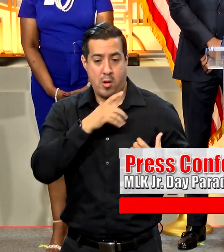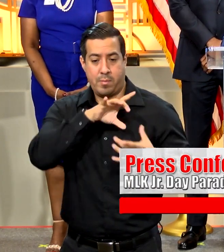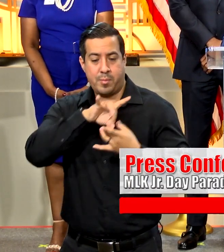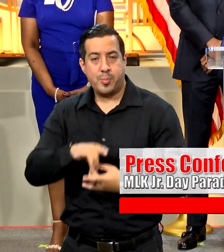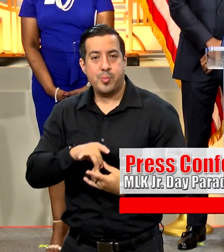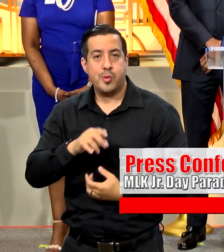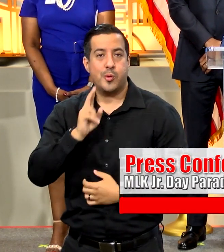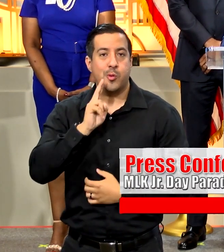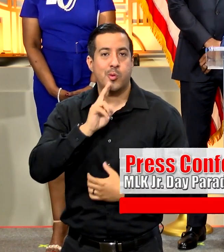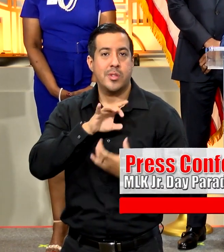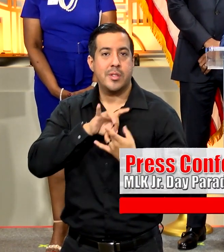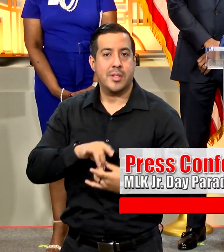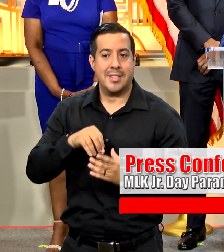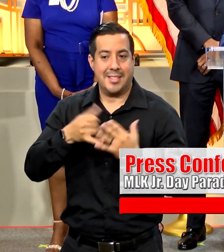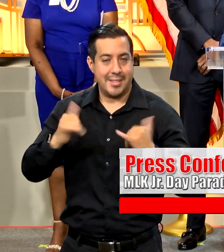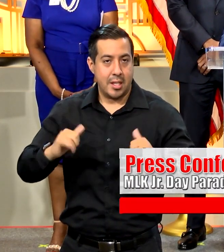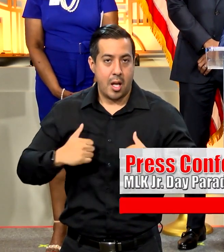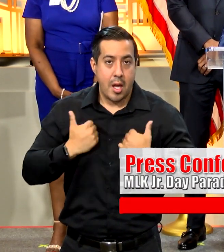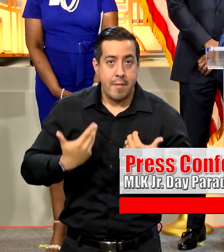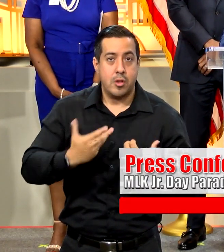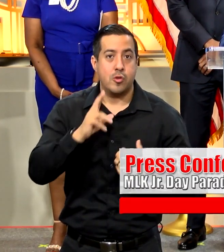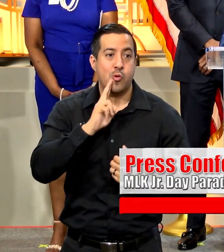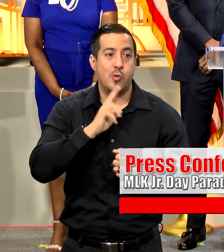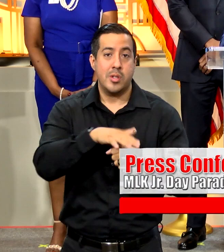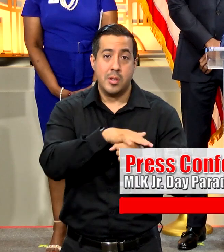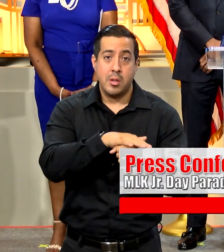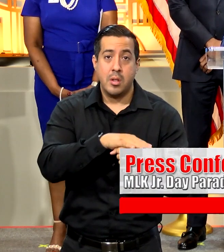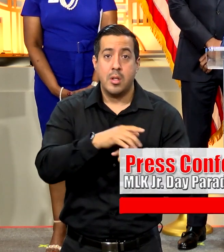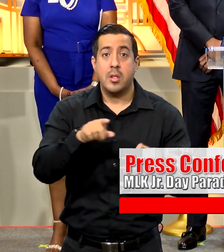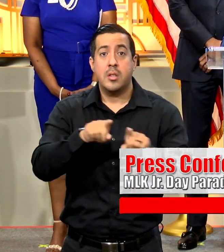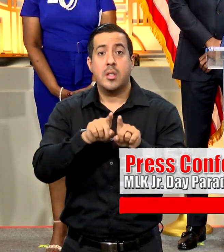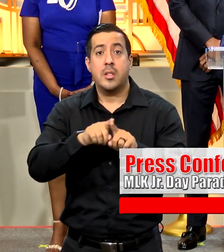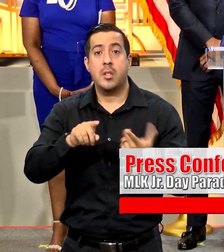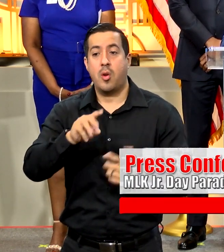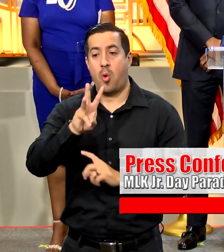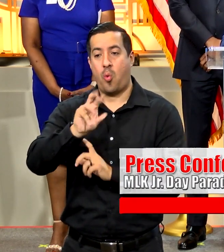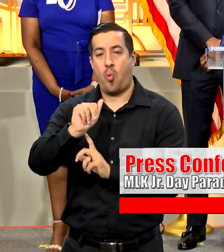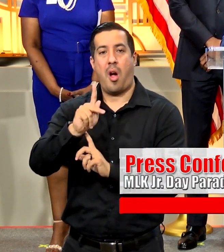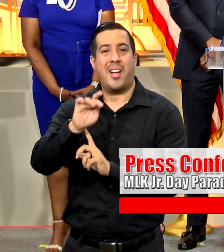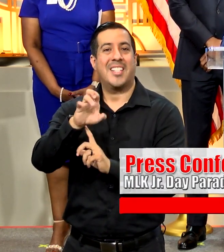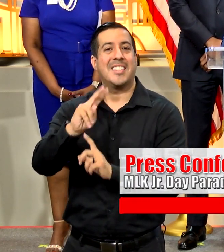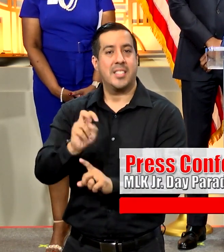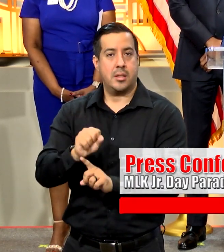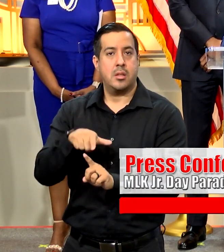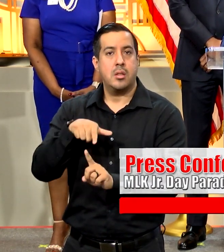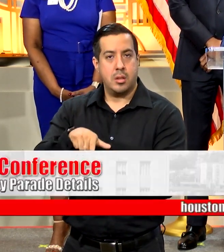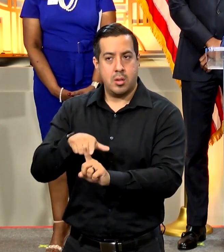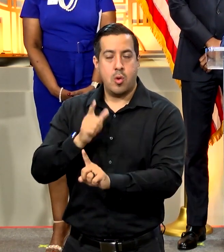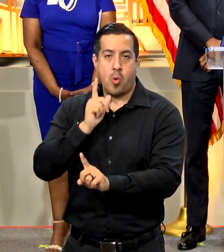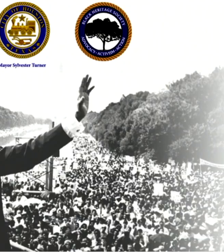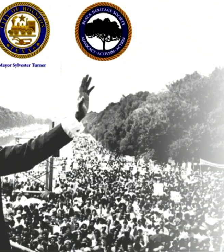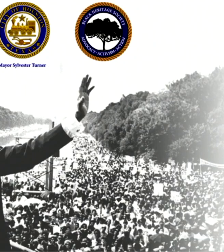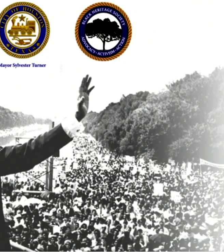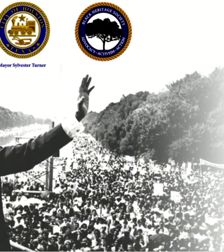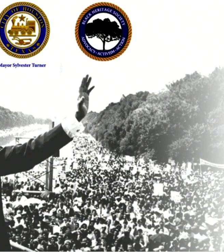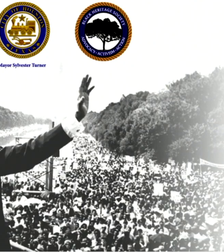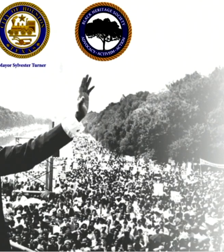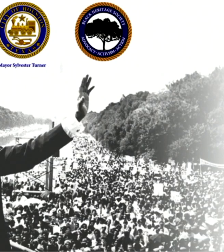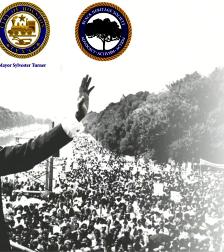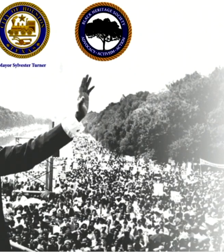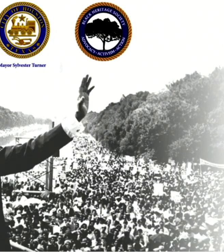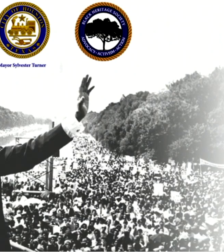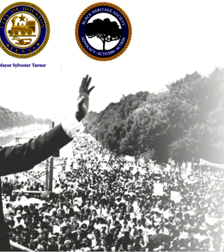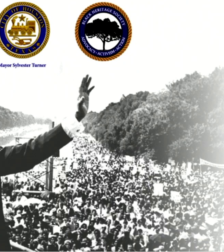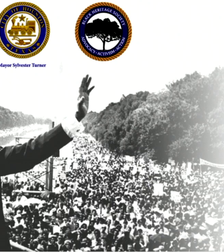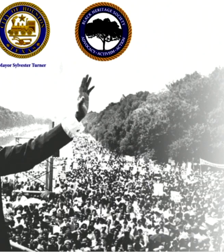still reside in the Houston area. And people like Jessica Watkins, who will be the first black